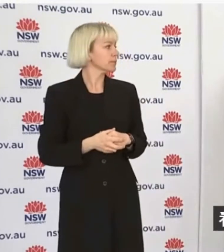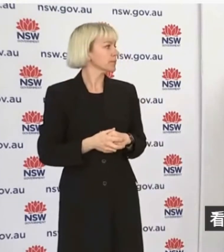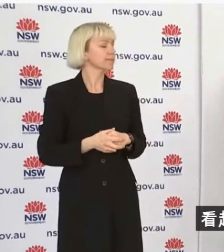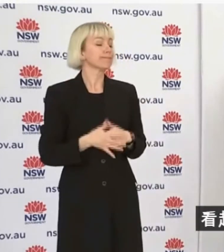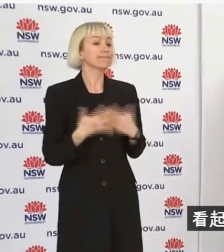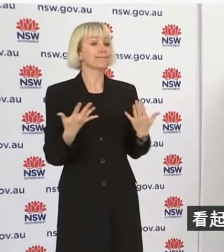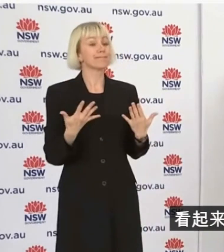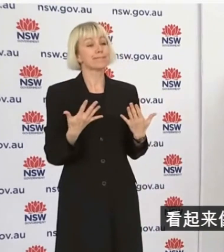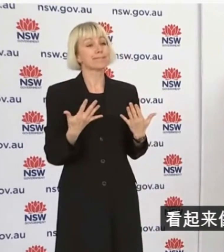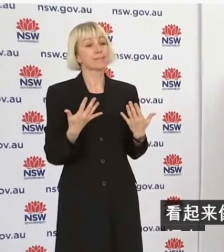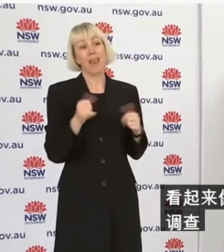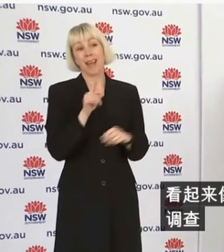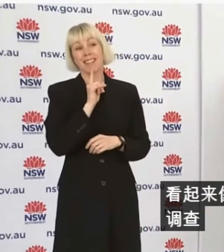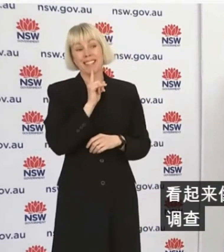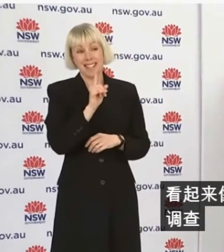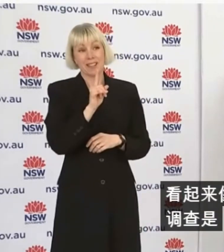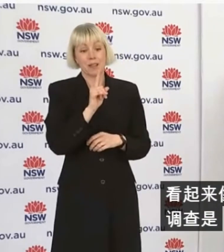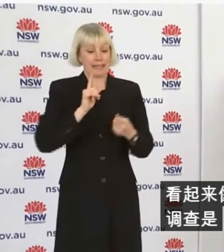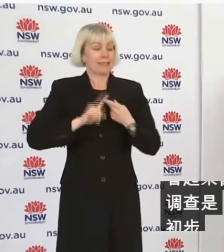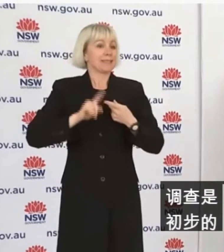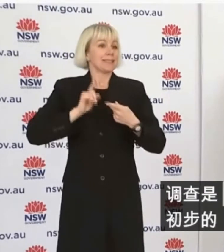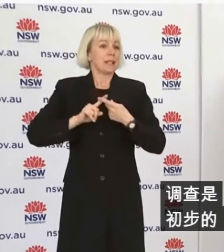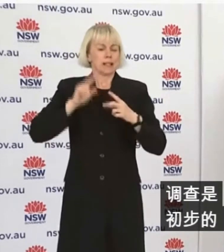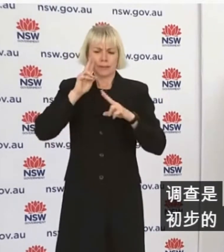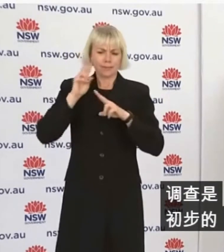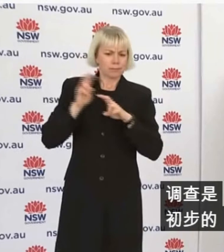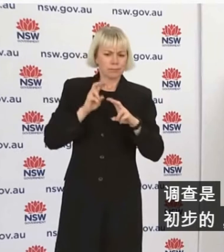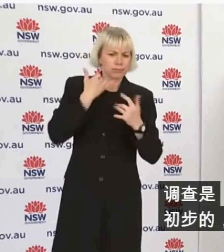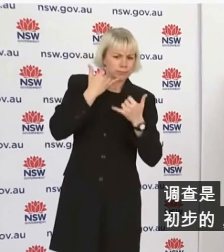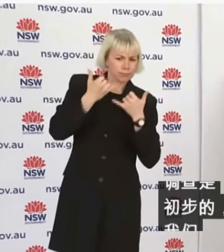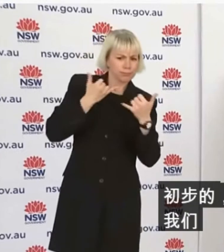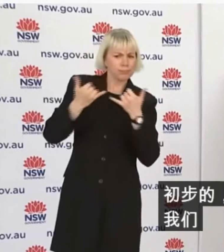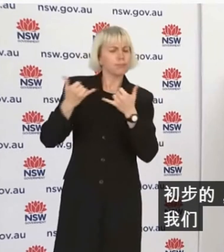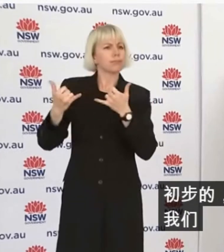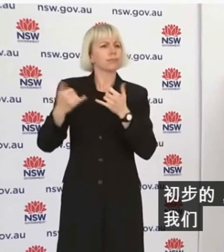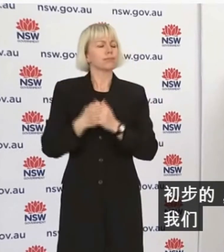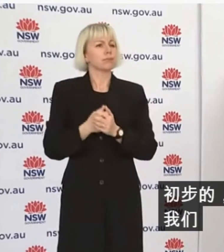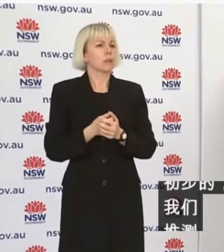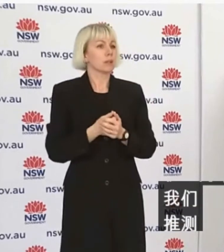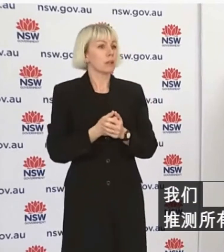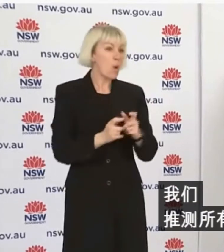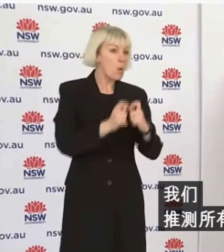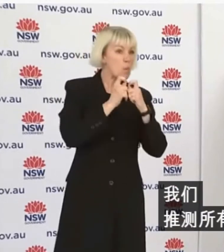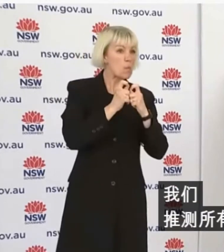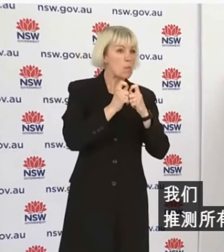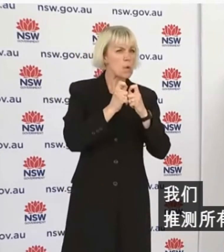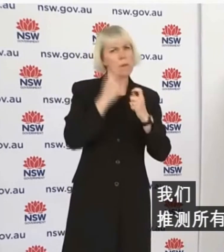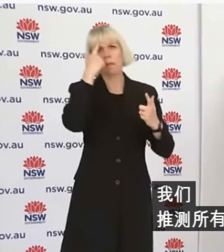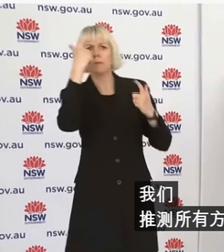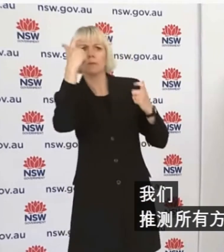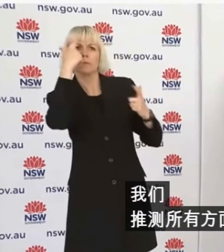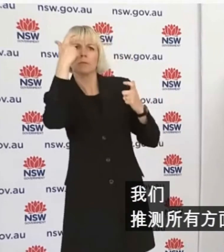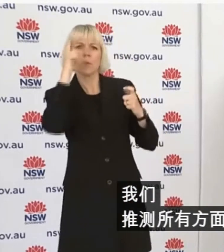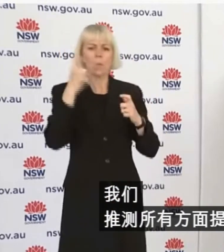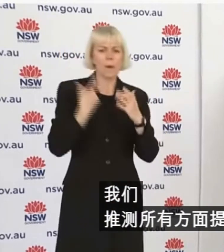Look, as I said at this point, the investigations are preliminary, and I don't think it serves us any purpose in speculating all